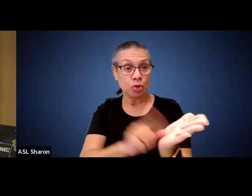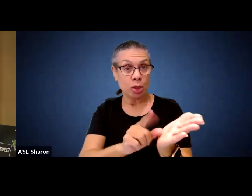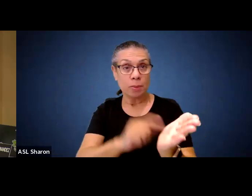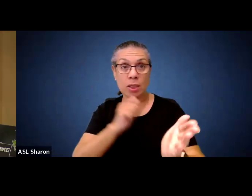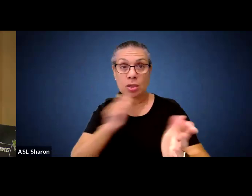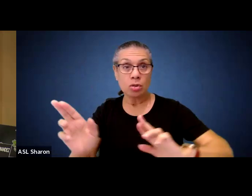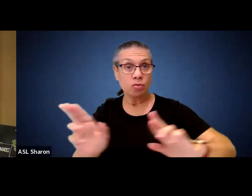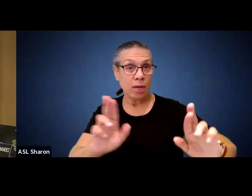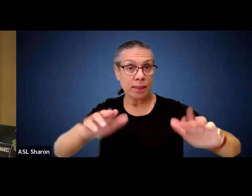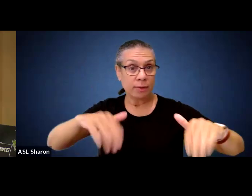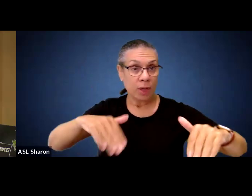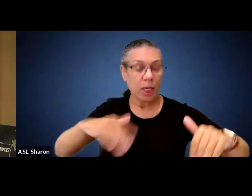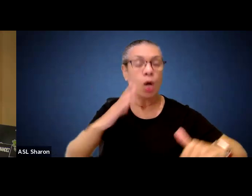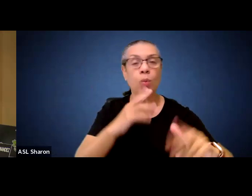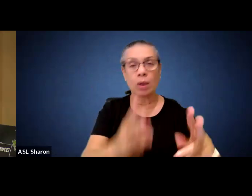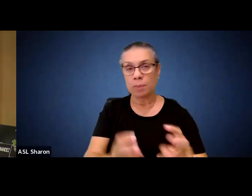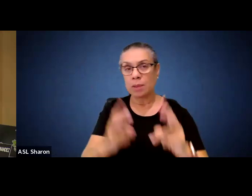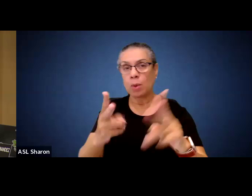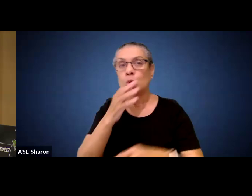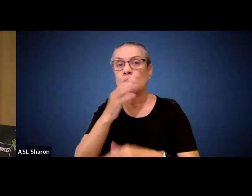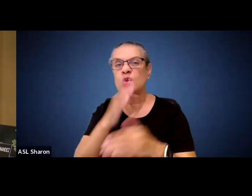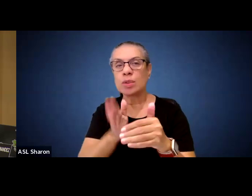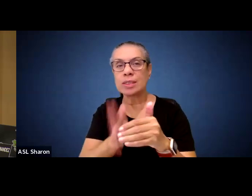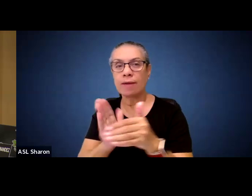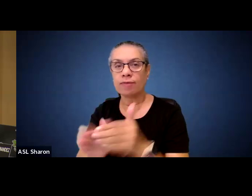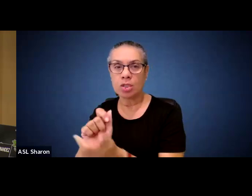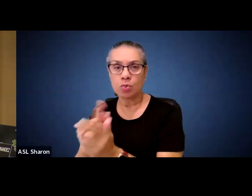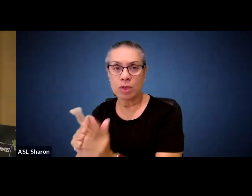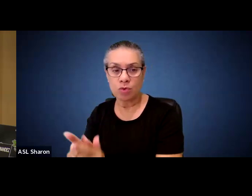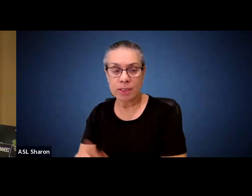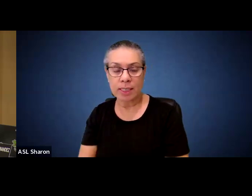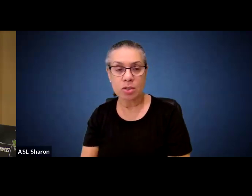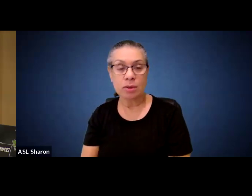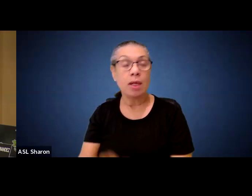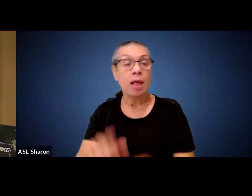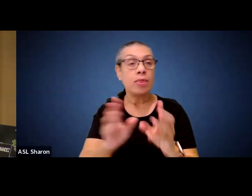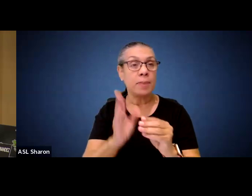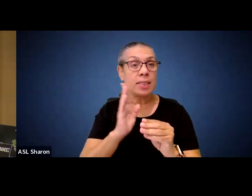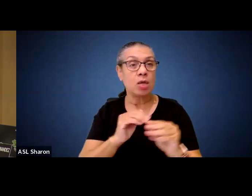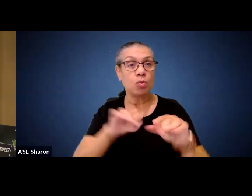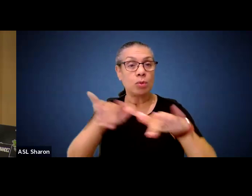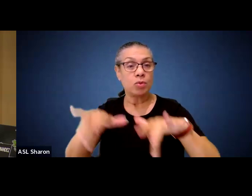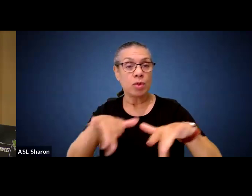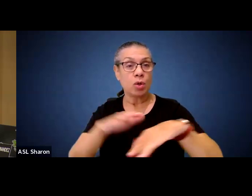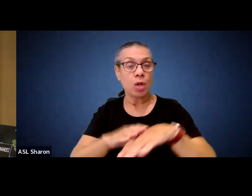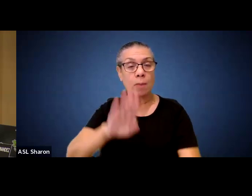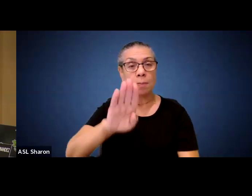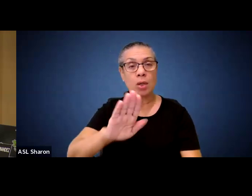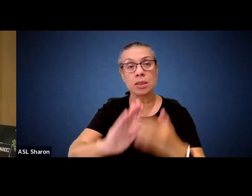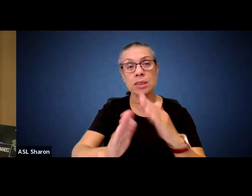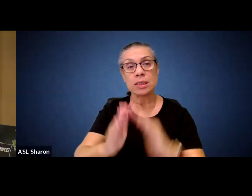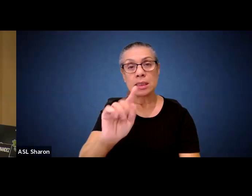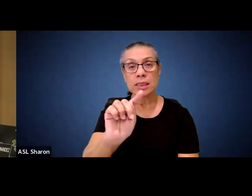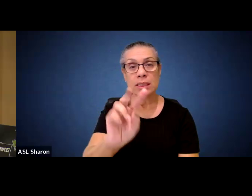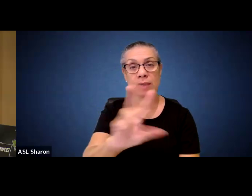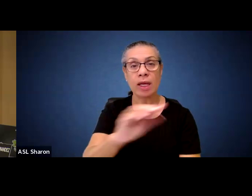of the meeting will be posted as soon as they are finalized. The meeting will be rebroadcast on Boston City TV